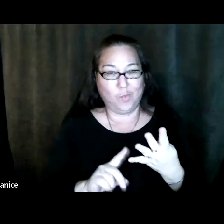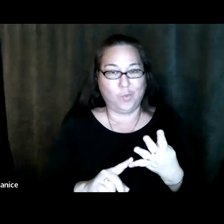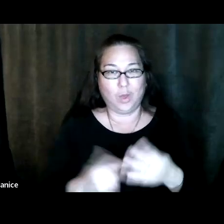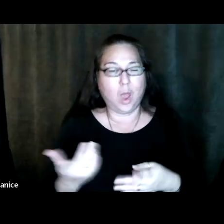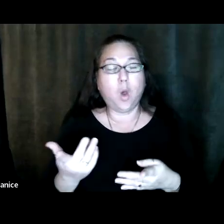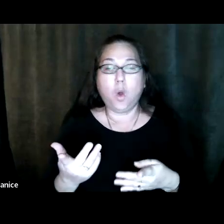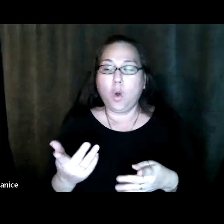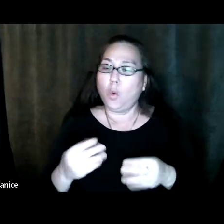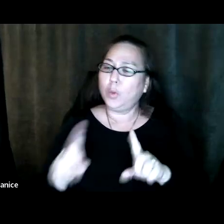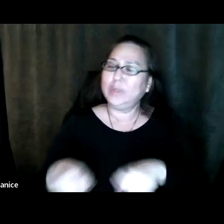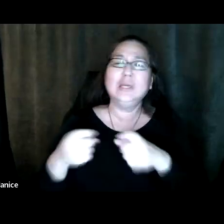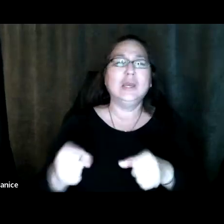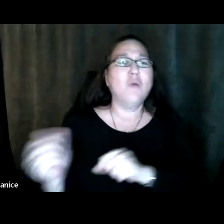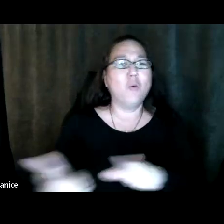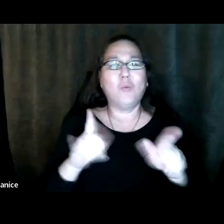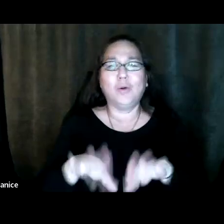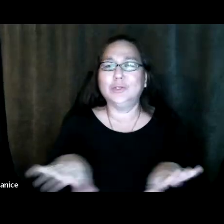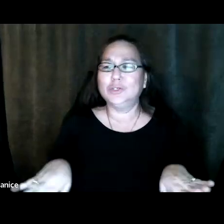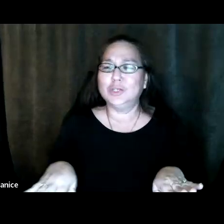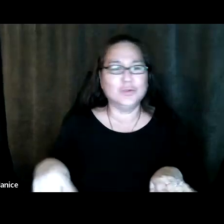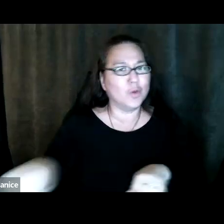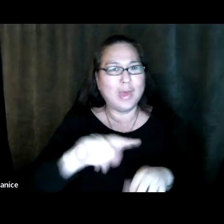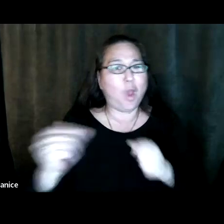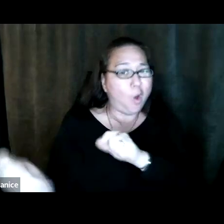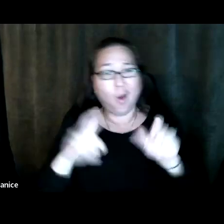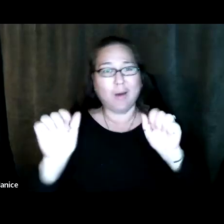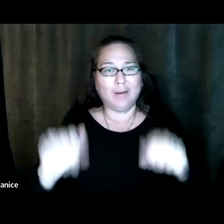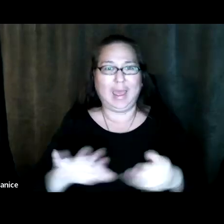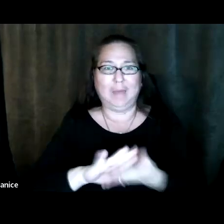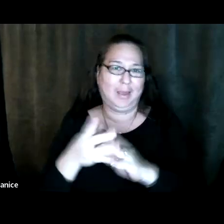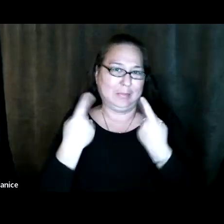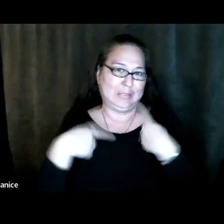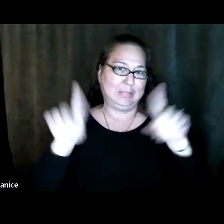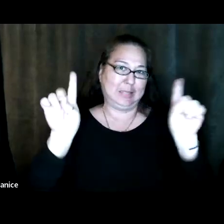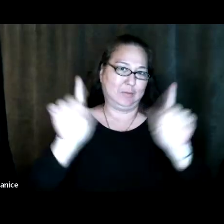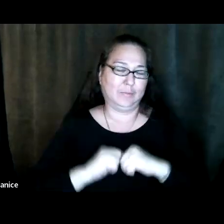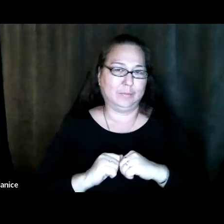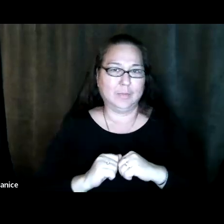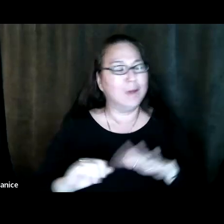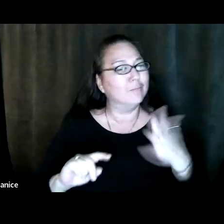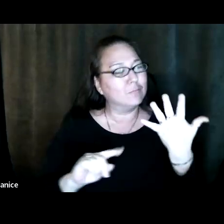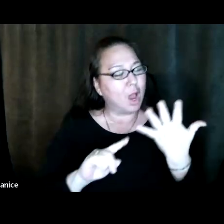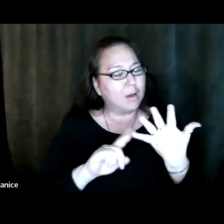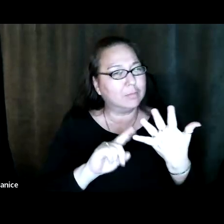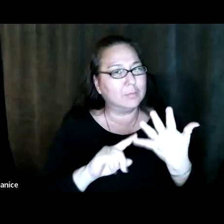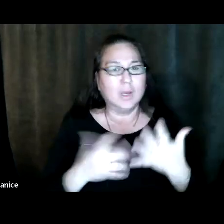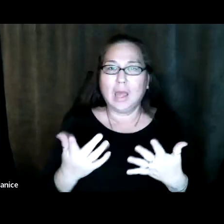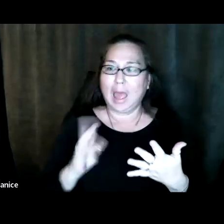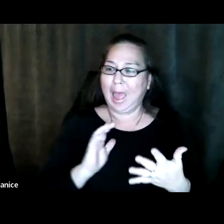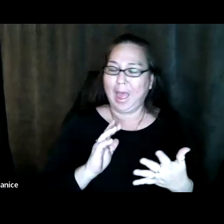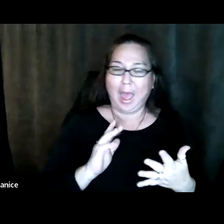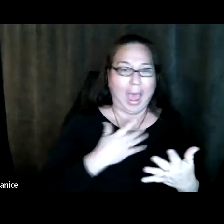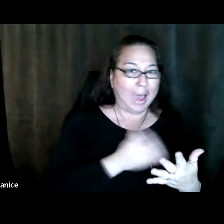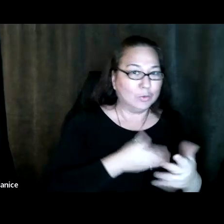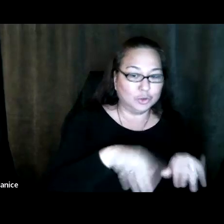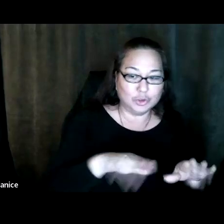be given so that every child will be successful? And 5, how will our children, their caregivers, our educators, and